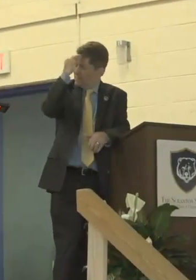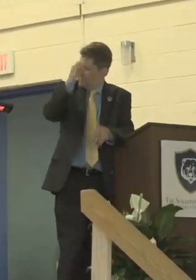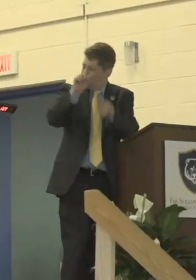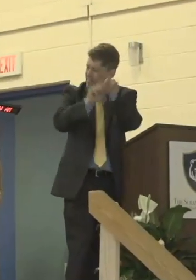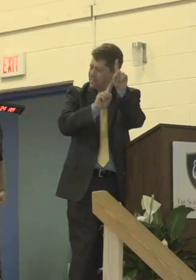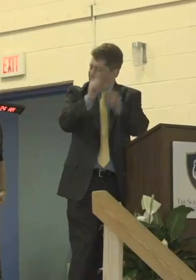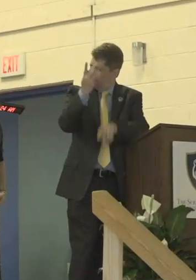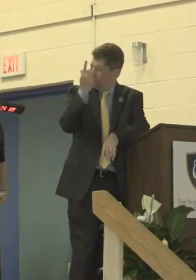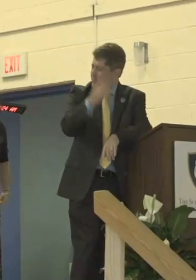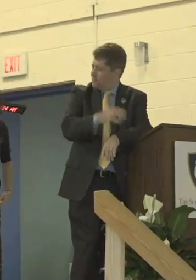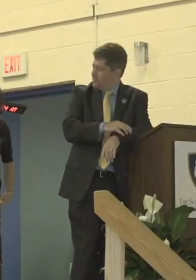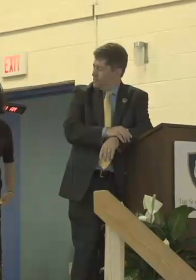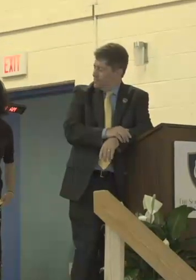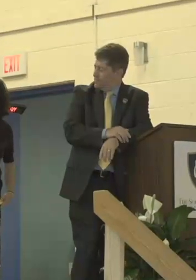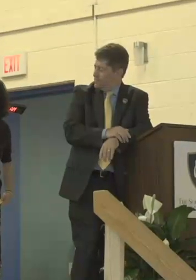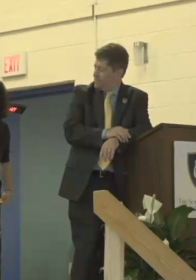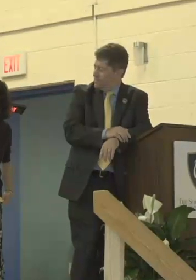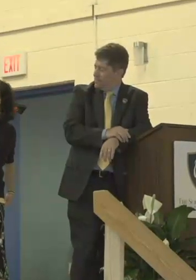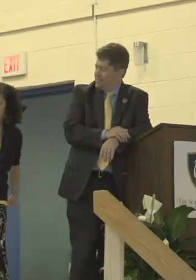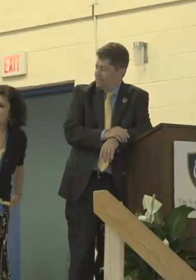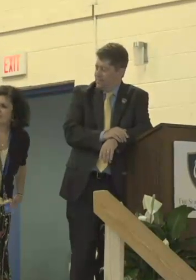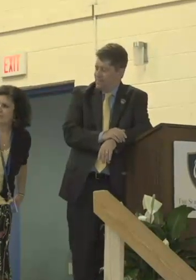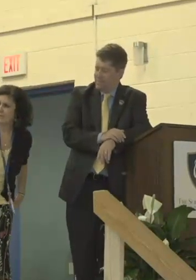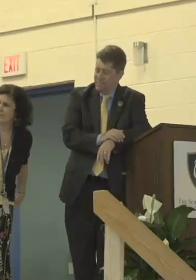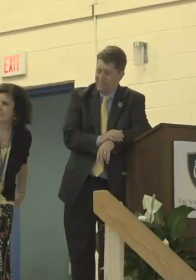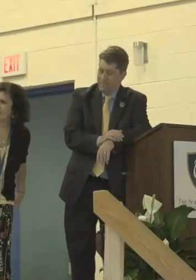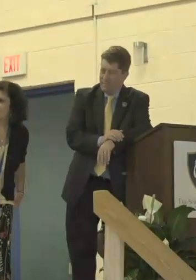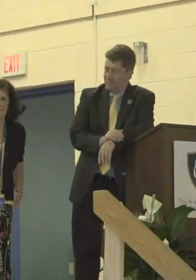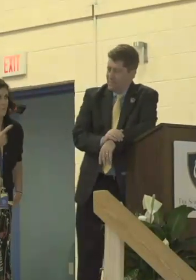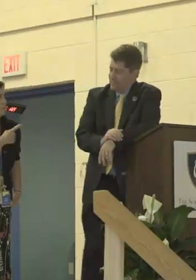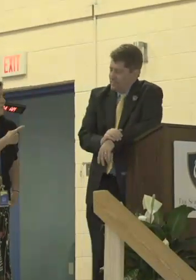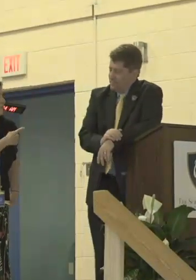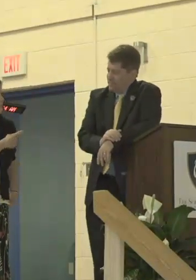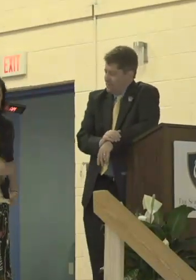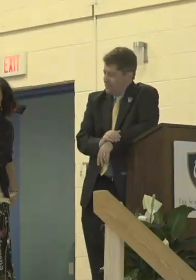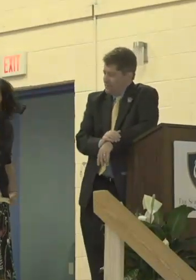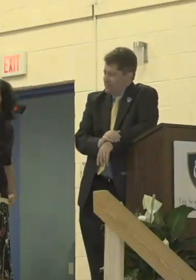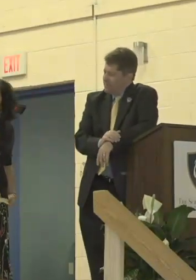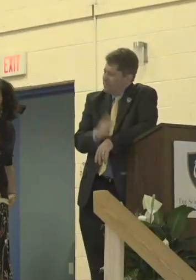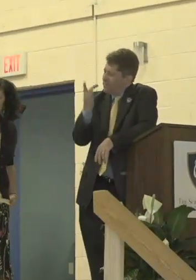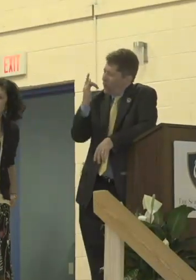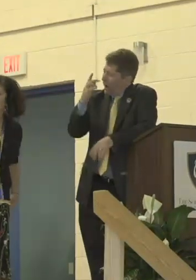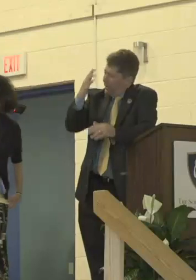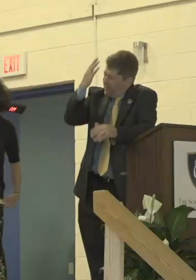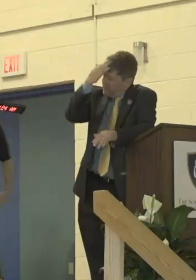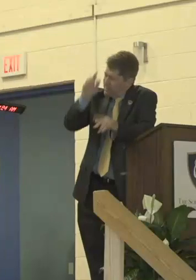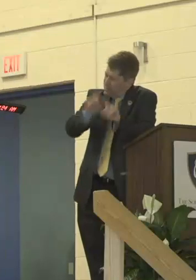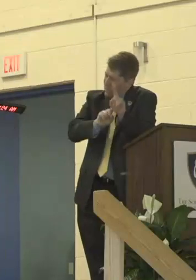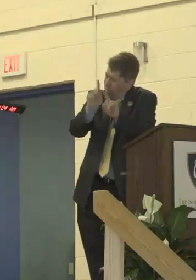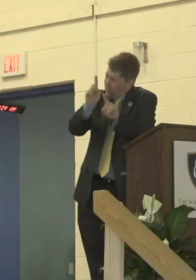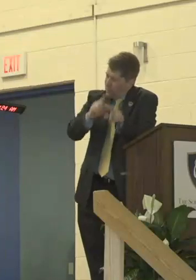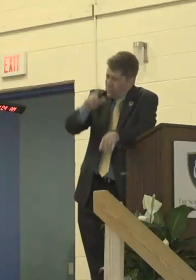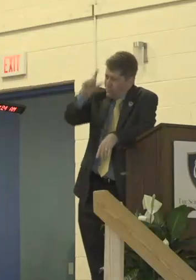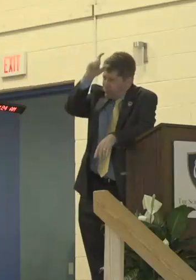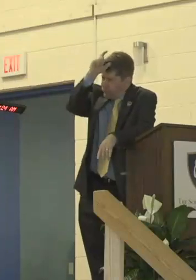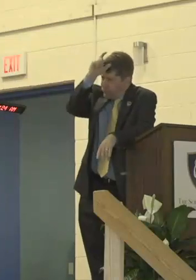Why are the hats with the stars on them? What does that mean? Why do you have hats with stars on them?